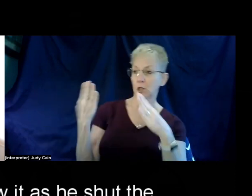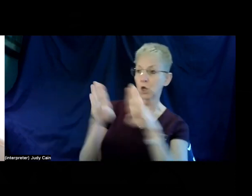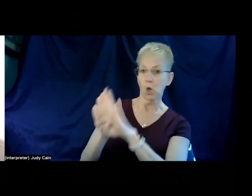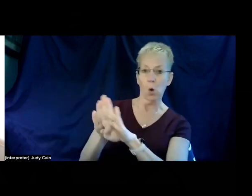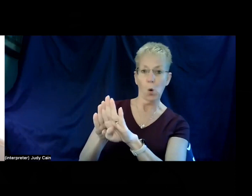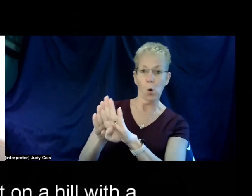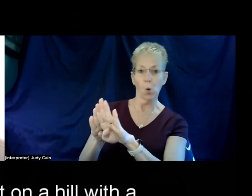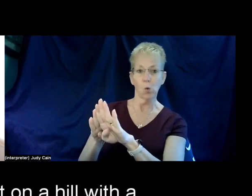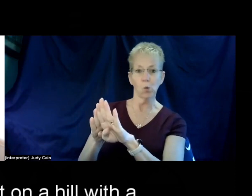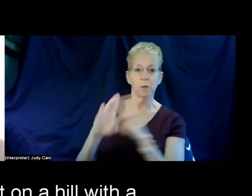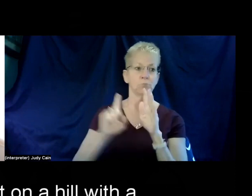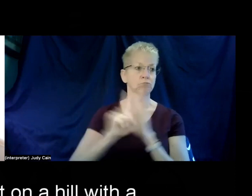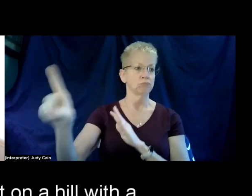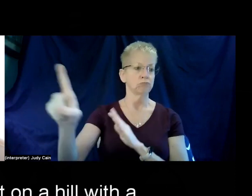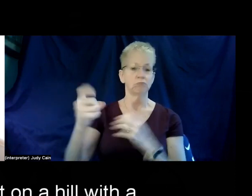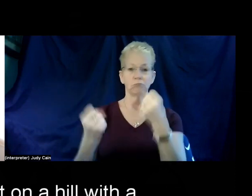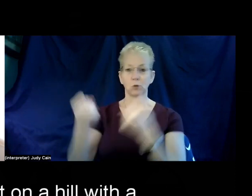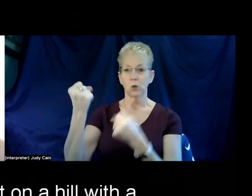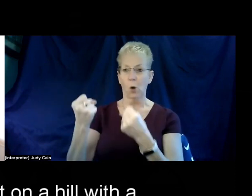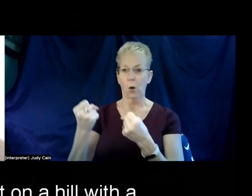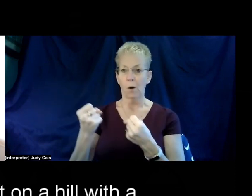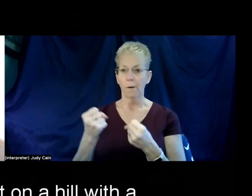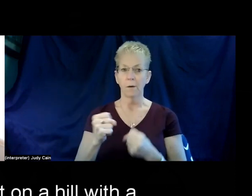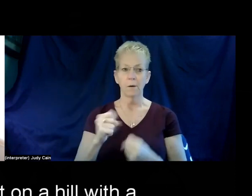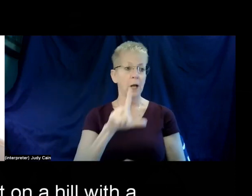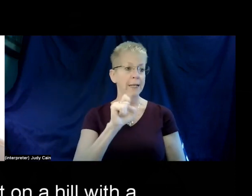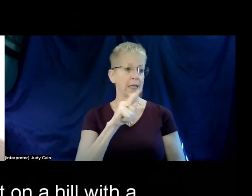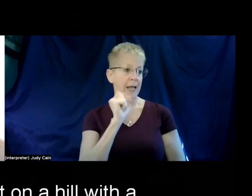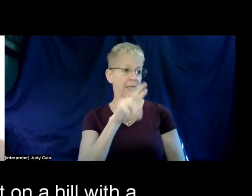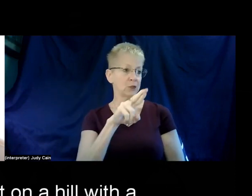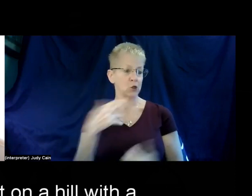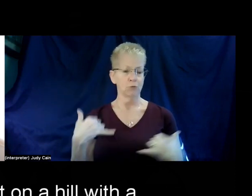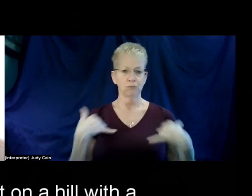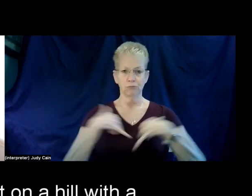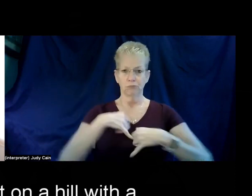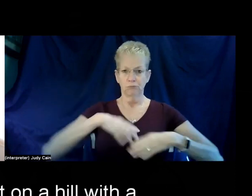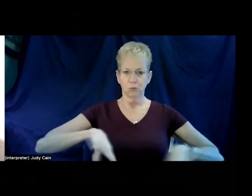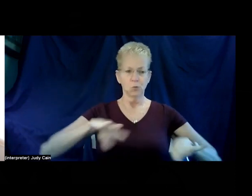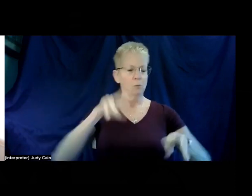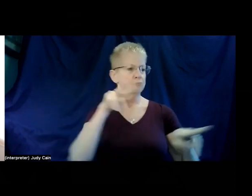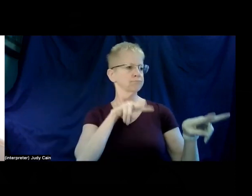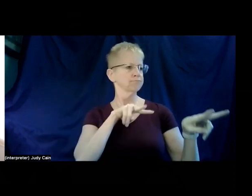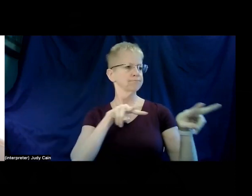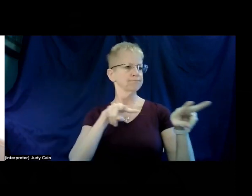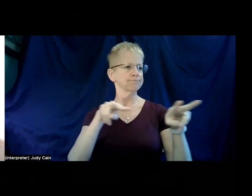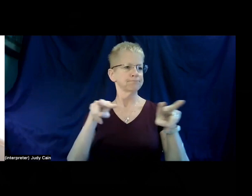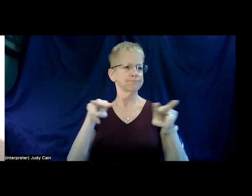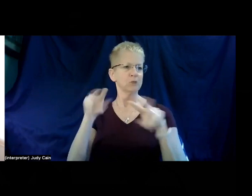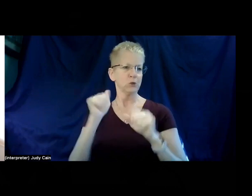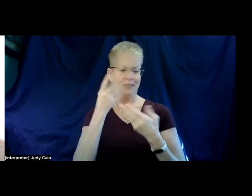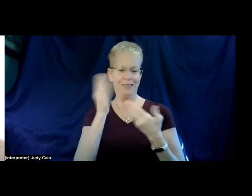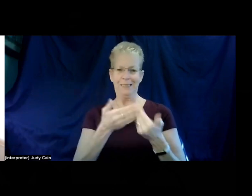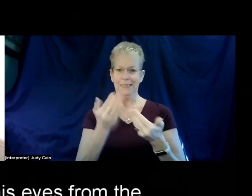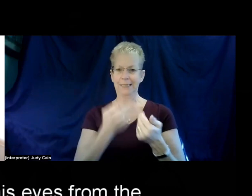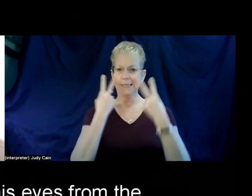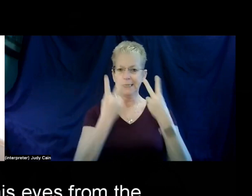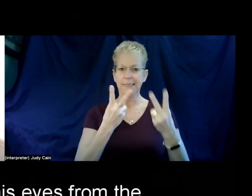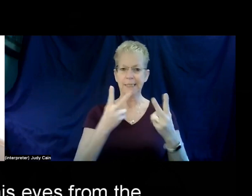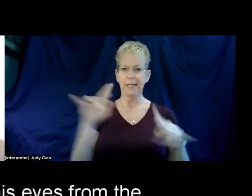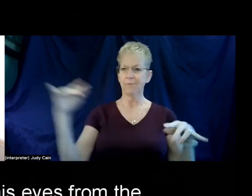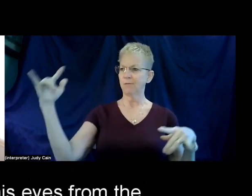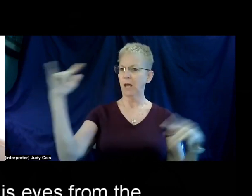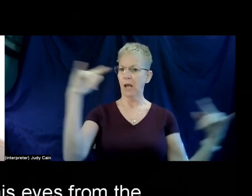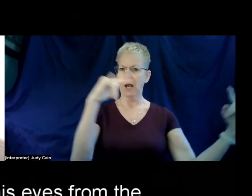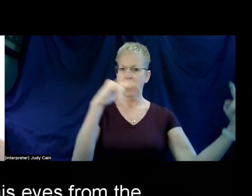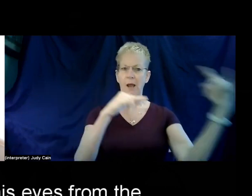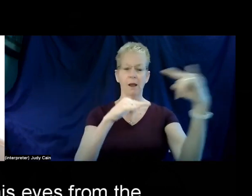automobile. Marston Hall sat on a hill with a commanding view of the valley and the flight path of the aircraft. Elliott shielded